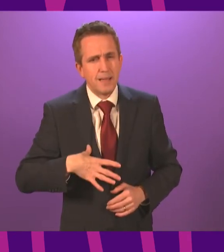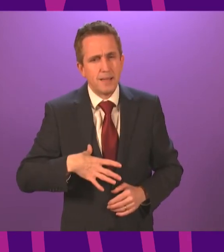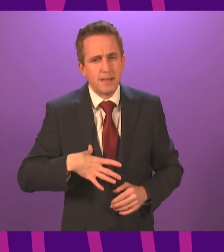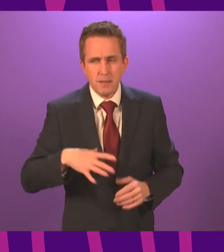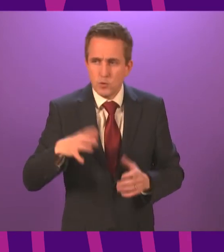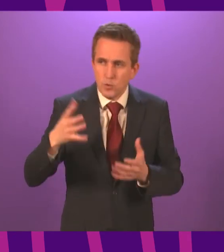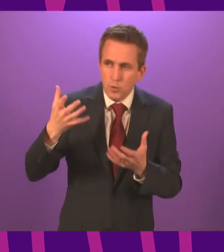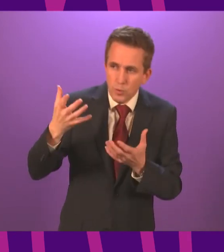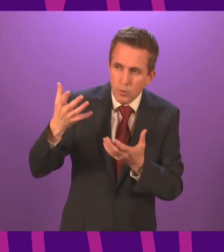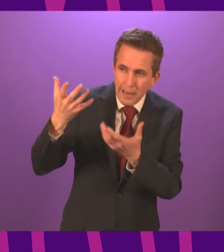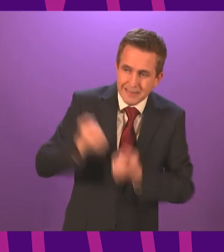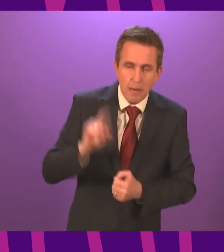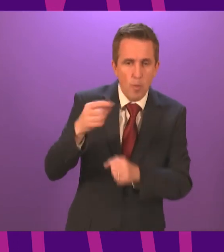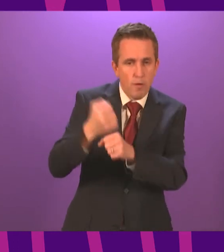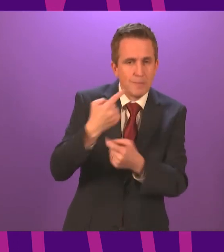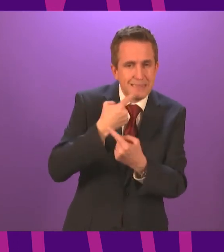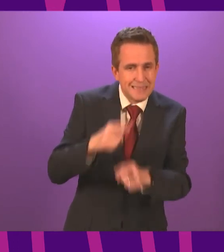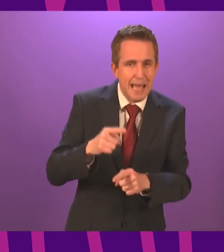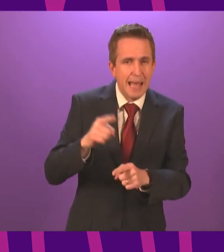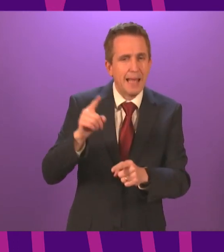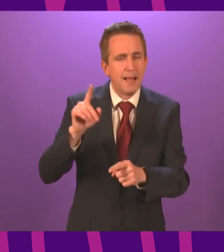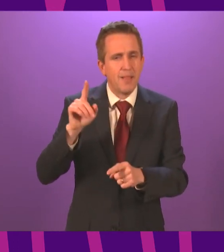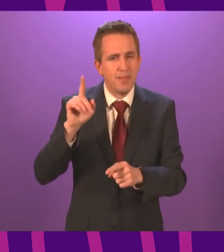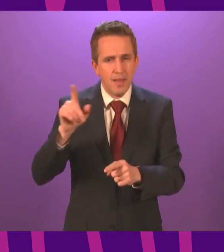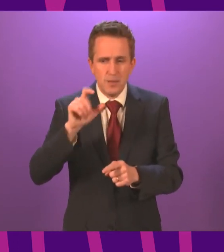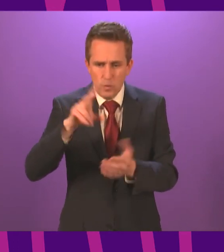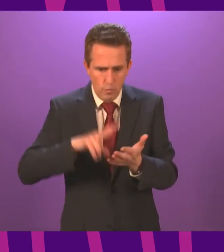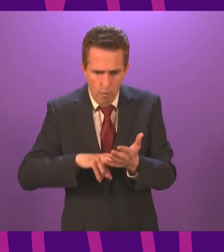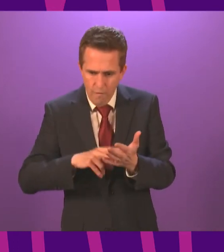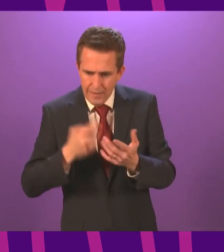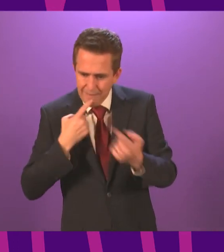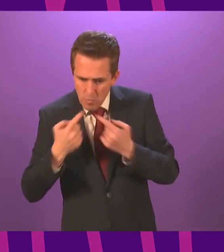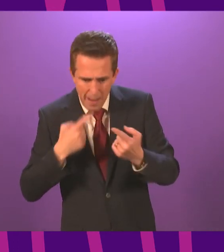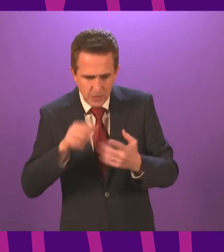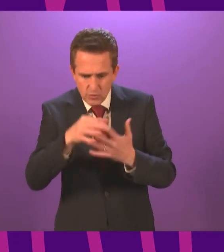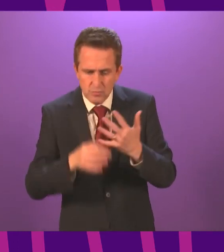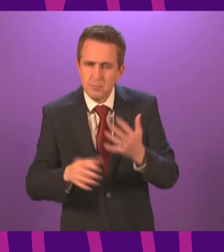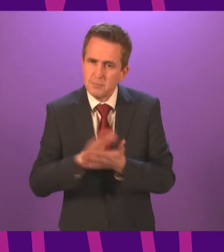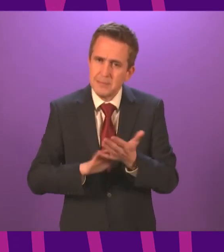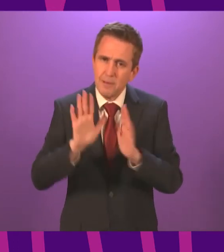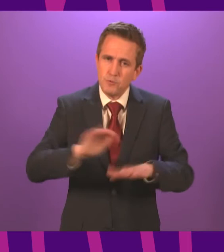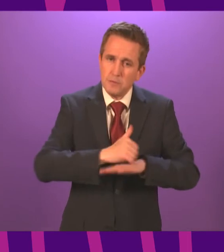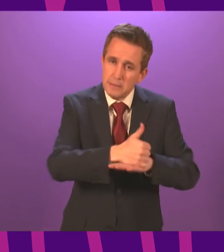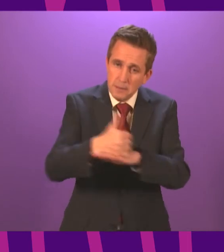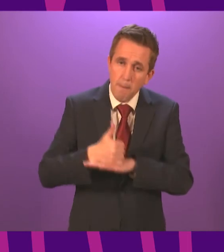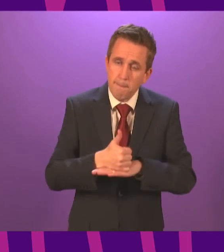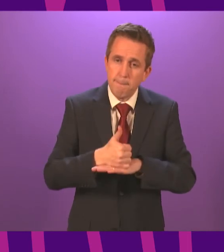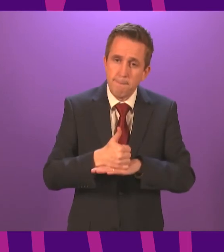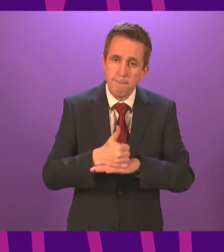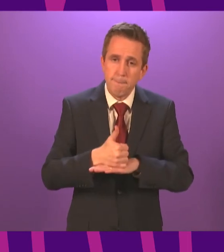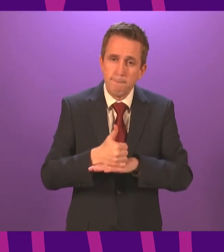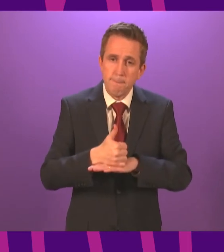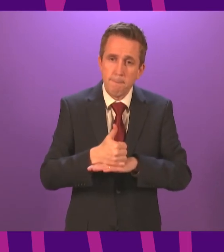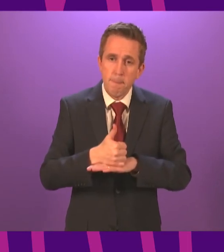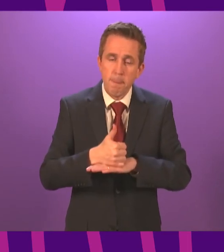faith from ministers that the data demands these measures to be put in place. But as we have already heard today